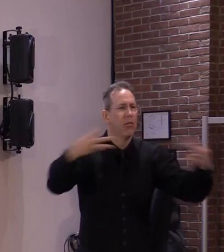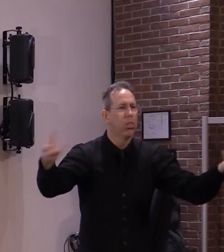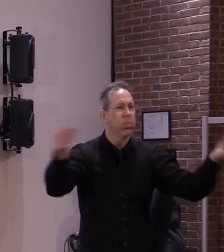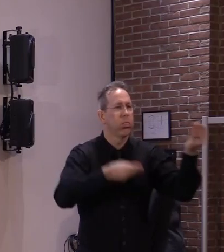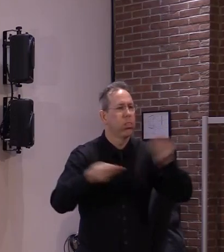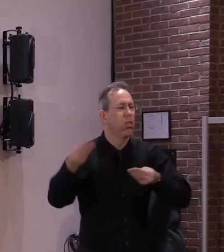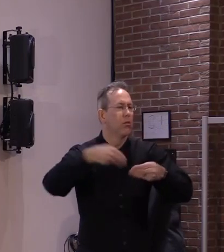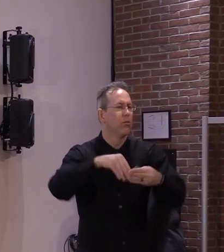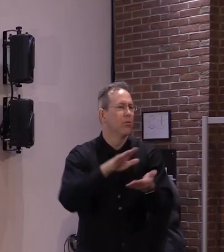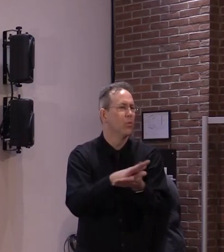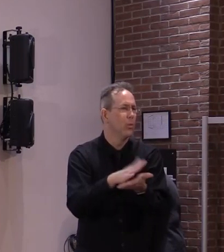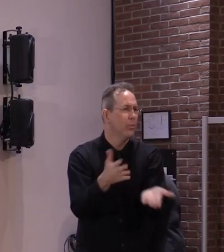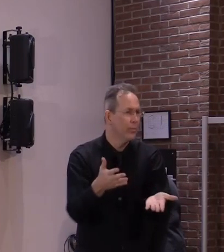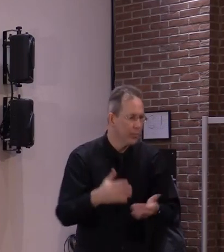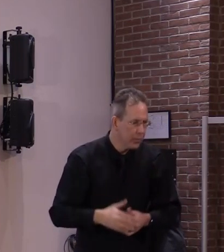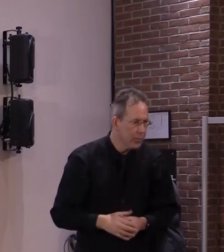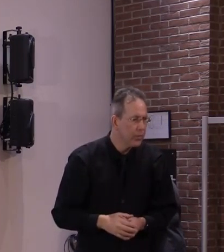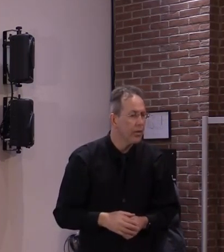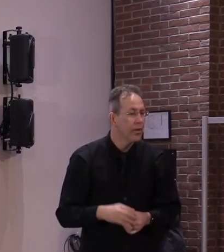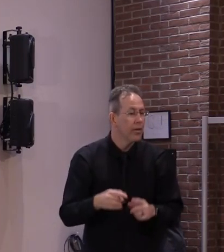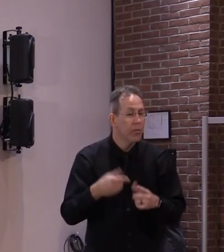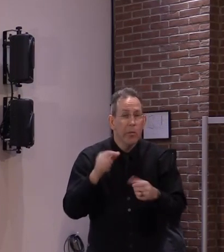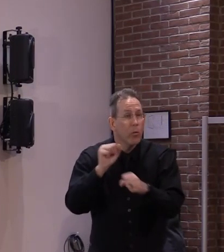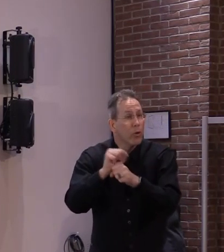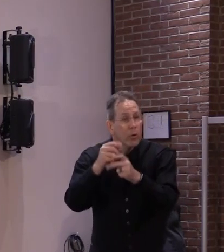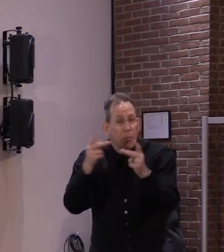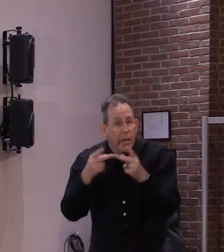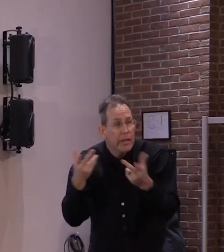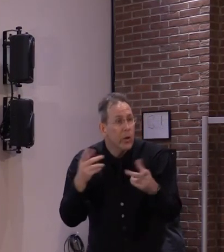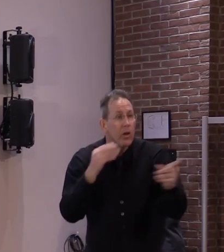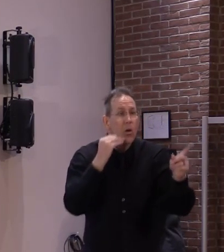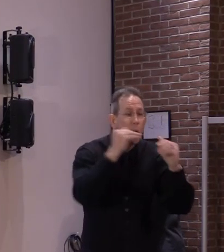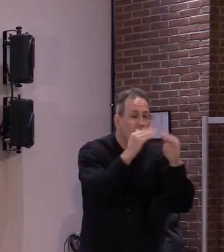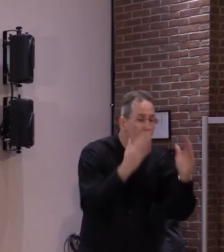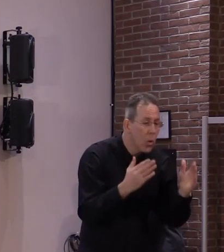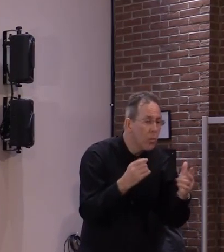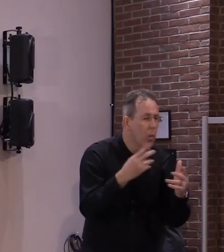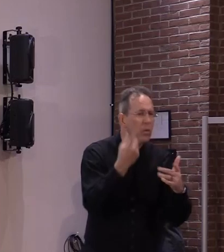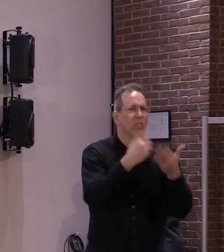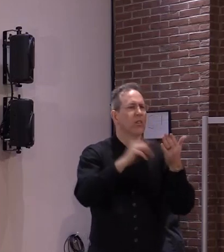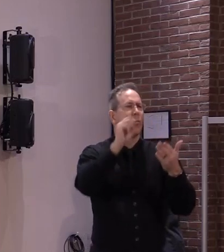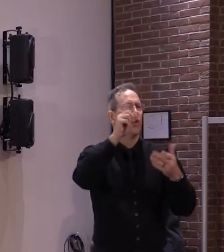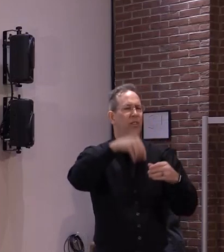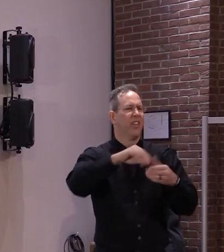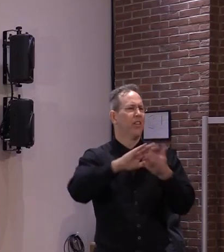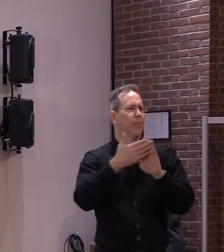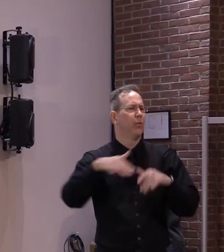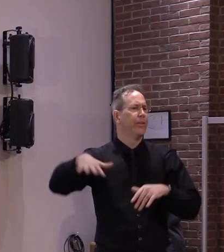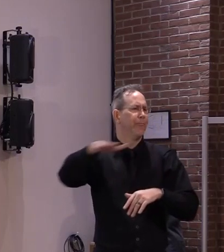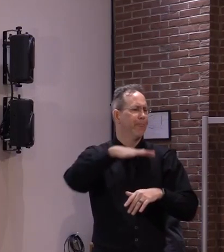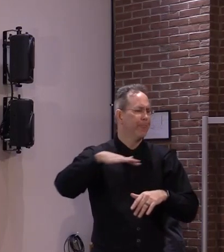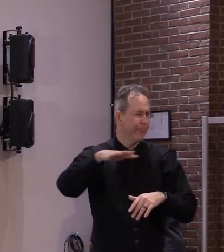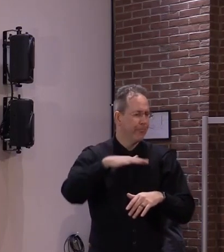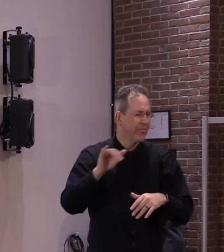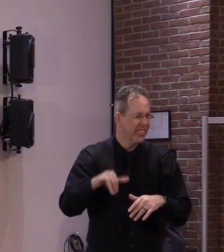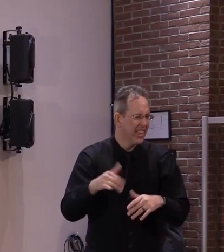school. And that's what this reflects. I don't want to blow it out of